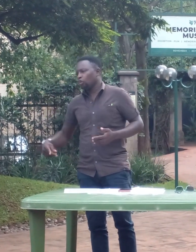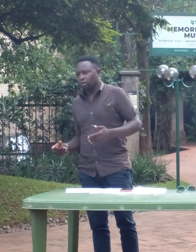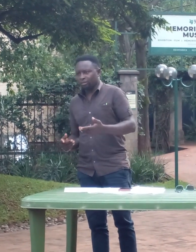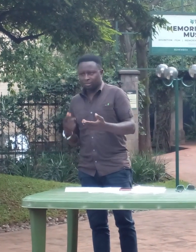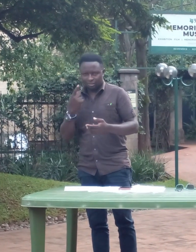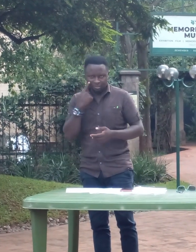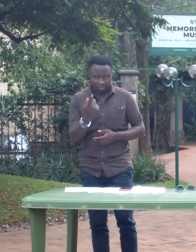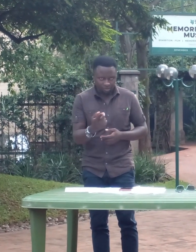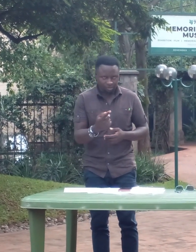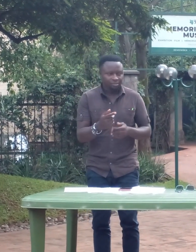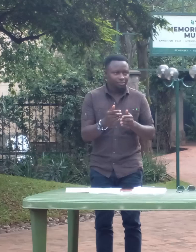10,000, yeah, it's more.